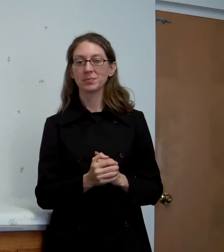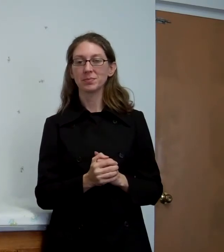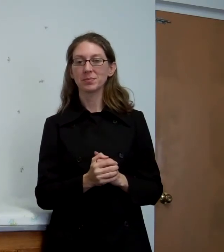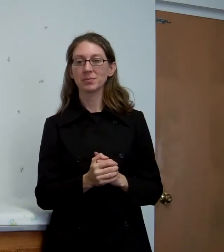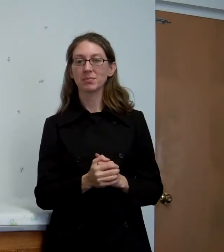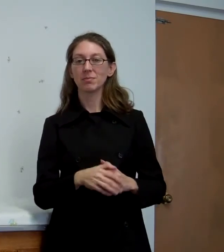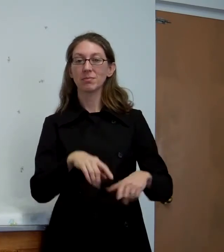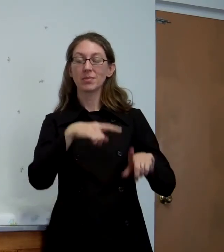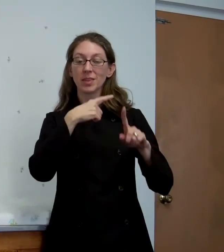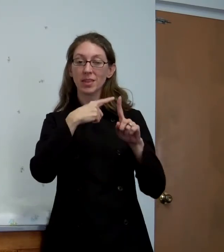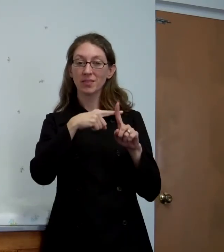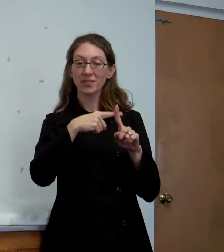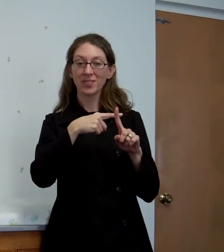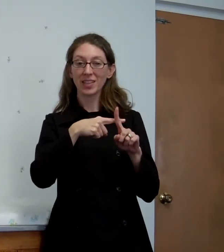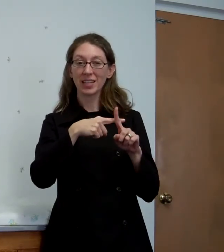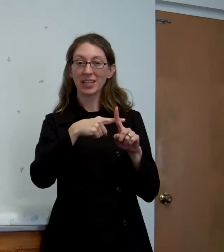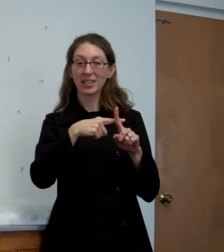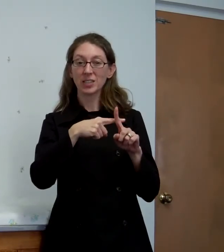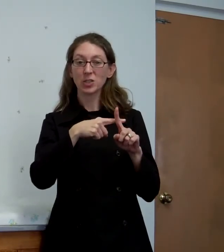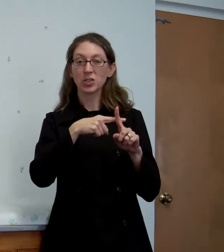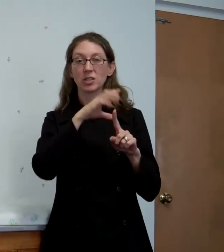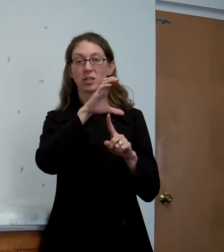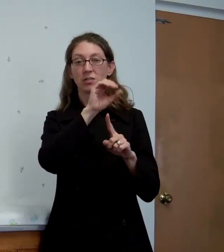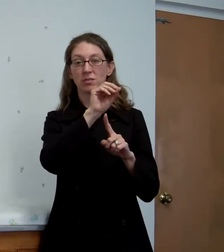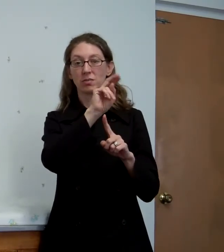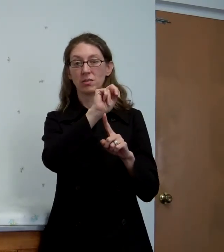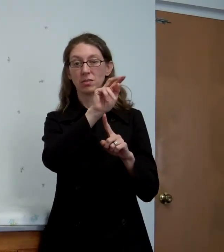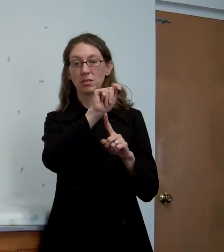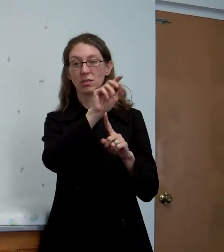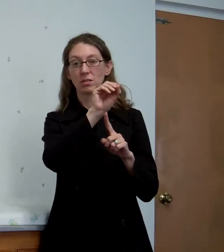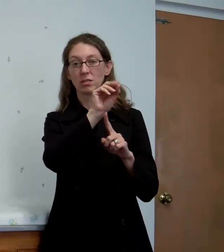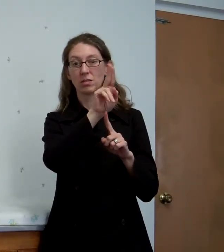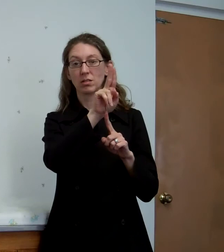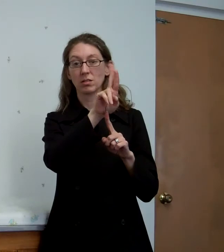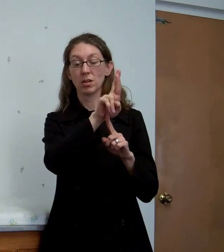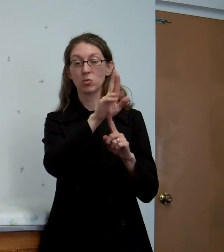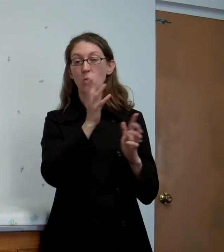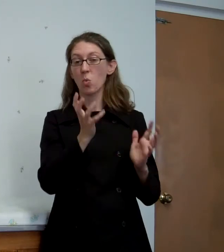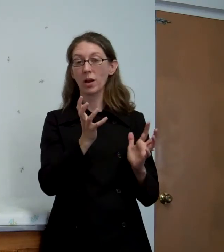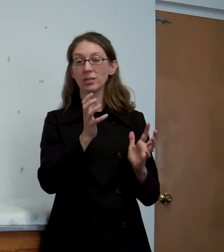The advantages of contours is there's no need to fold.